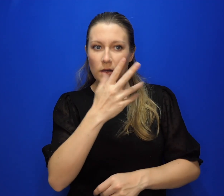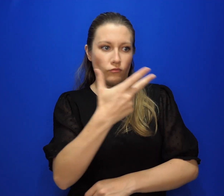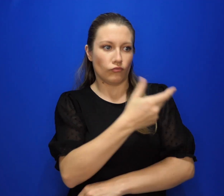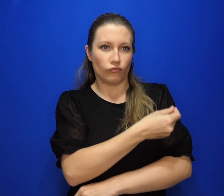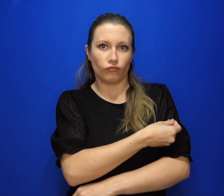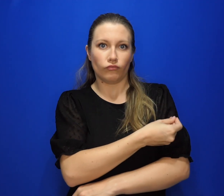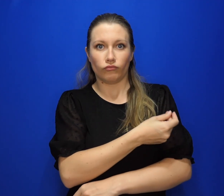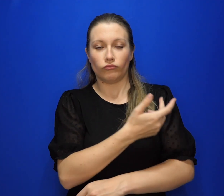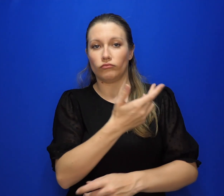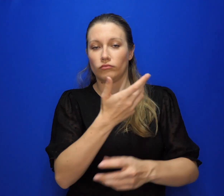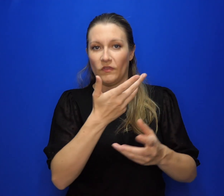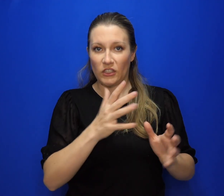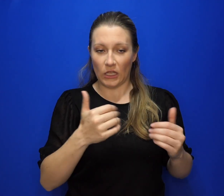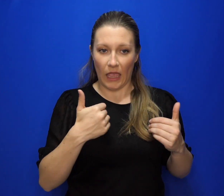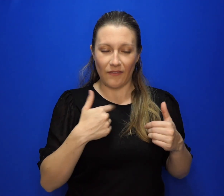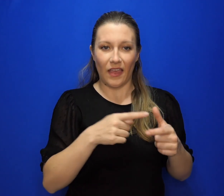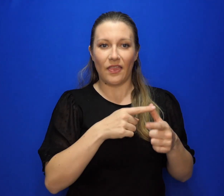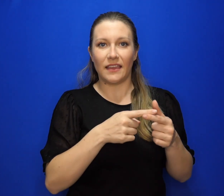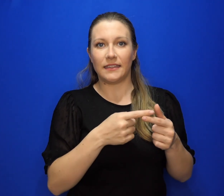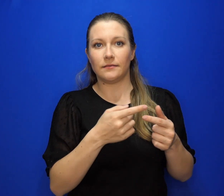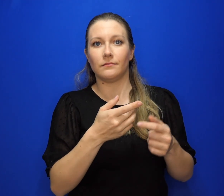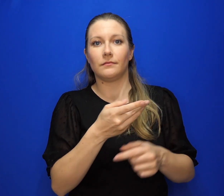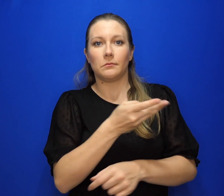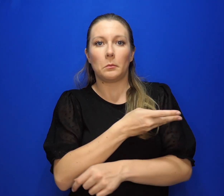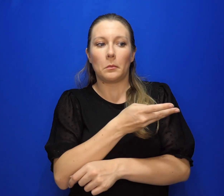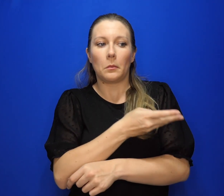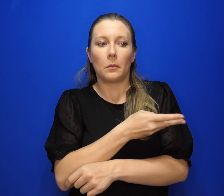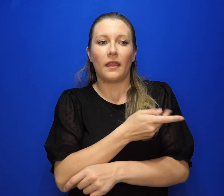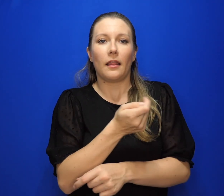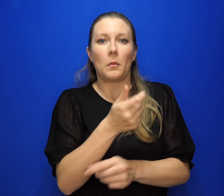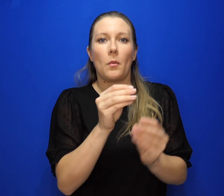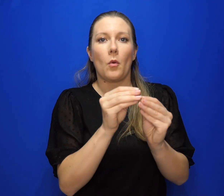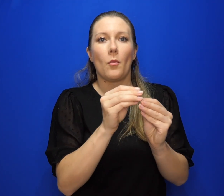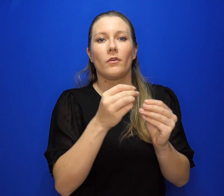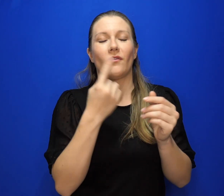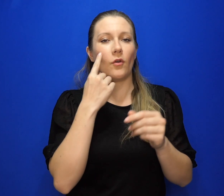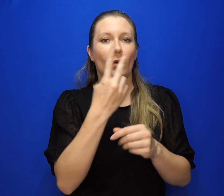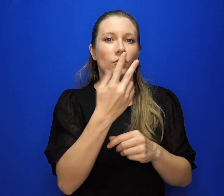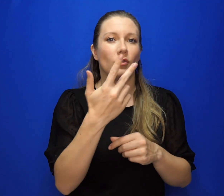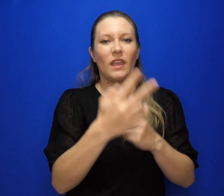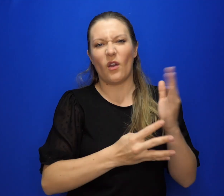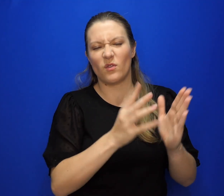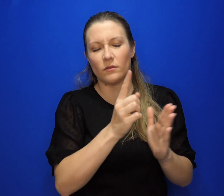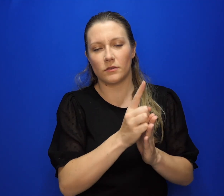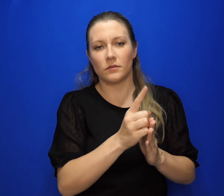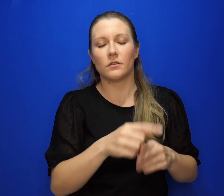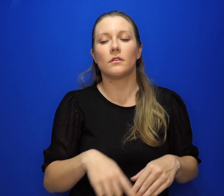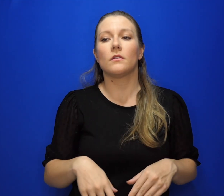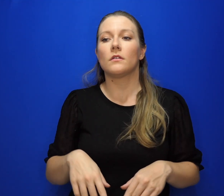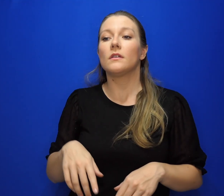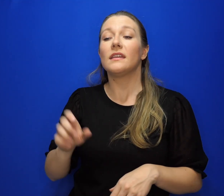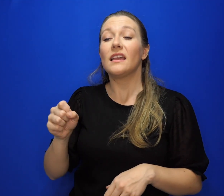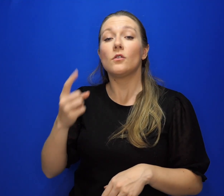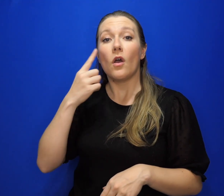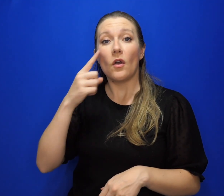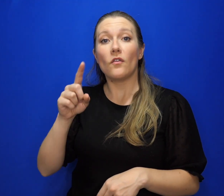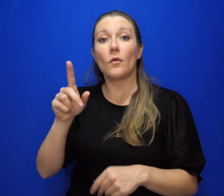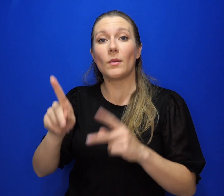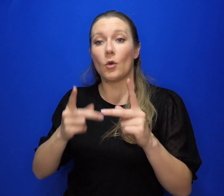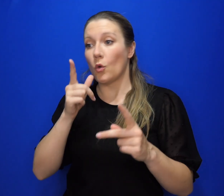Right. So for those of you who have ever bolused for pizza and thinking like, oh, there's 30 carbs in every one of these slices, I'm going to have 3 slices. Here's 90 carbs.